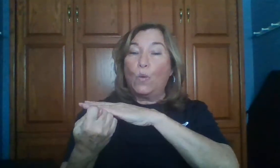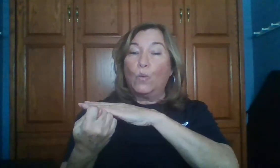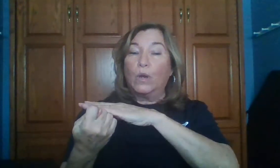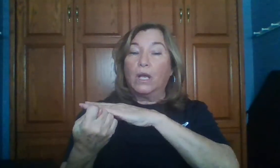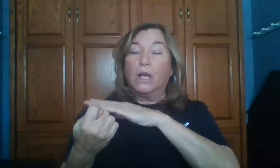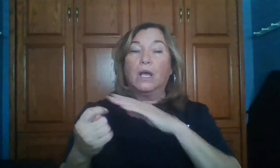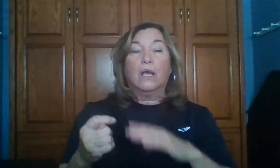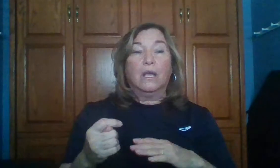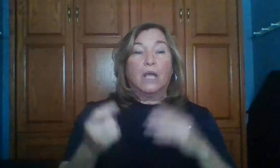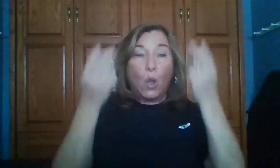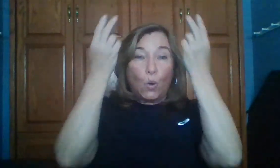Rabbit.